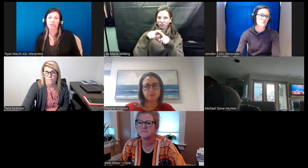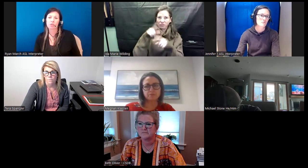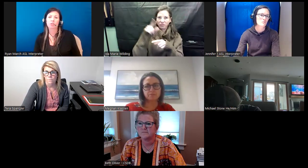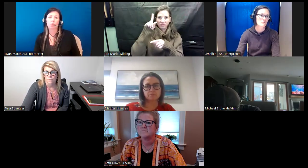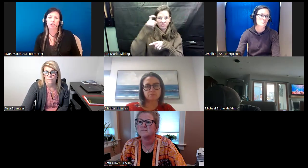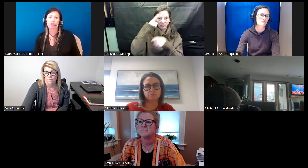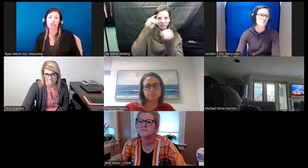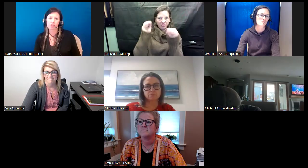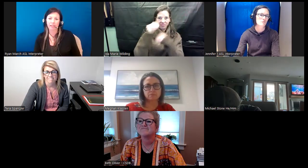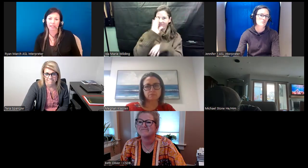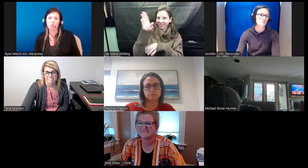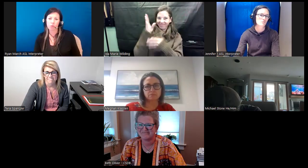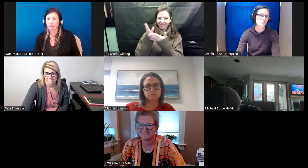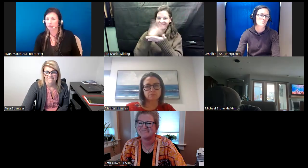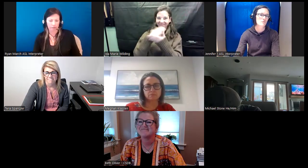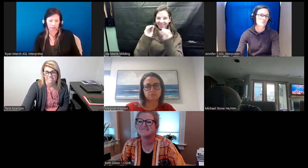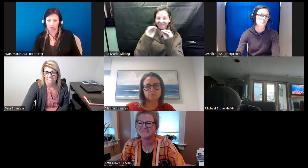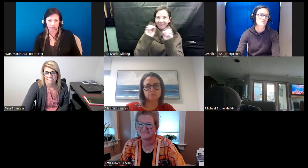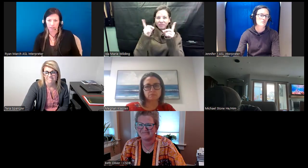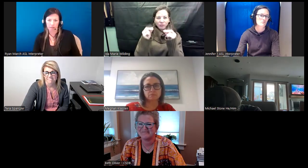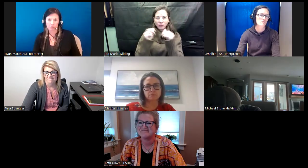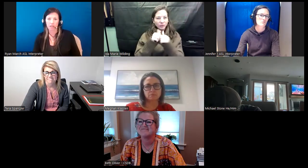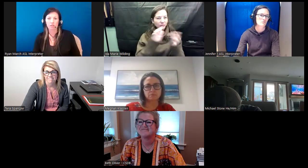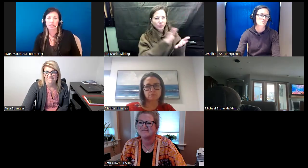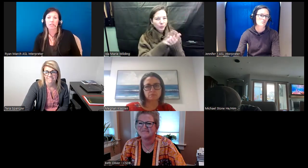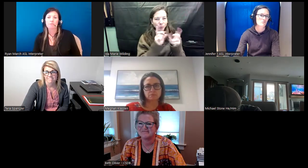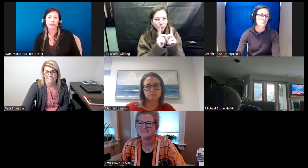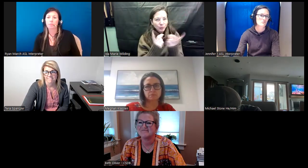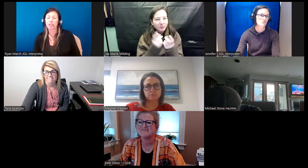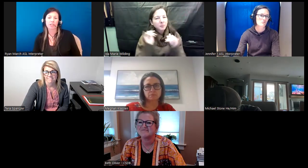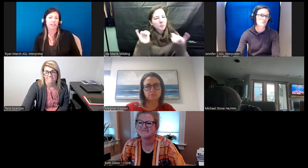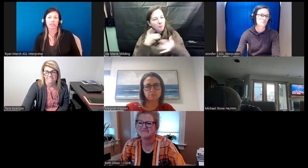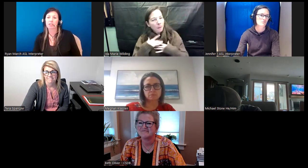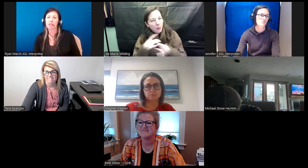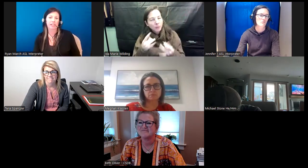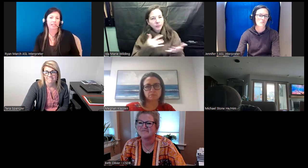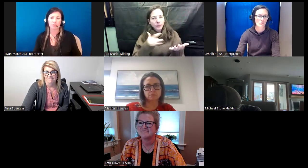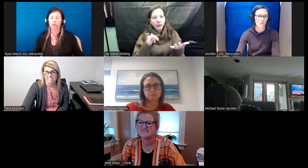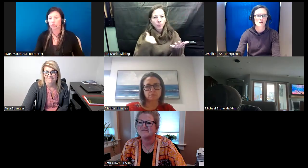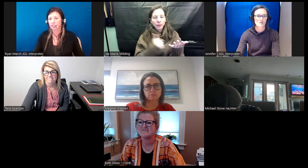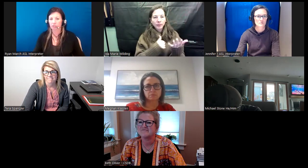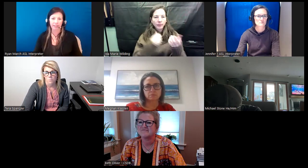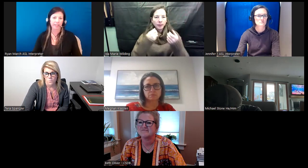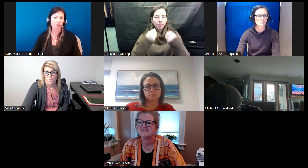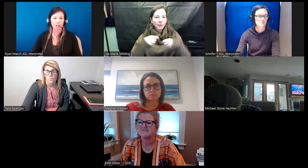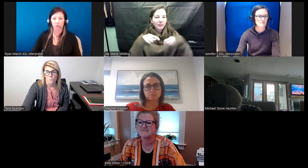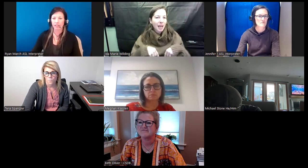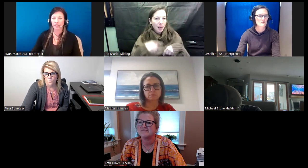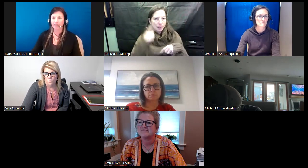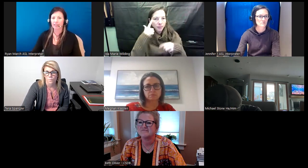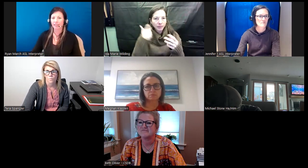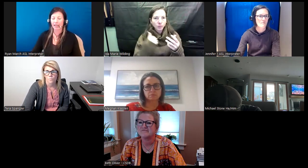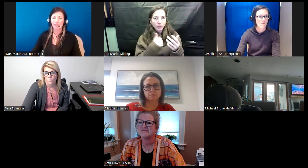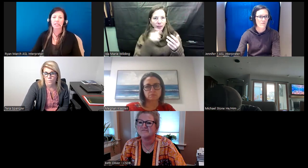that school works directly with the governor's office, for the budget. There's not any type of school district that they follow or